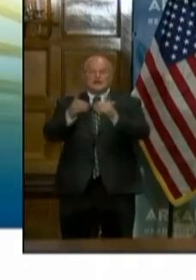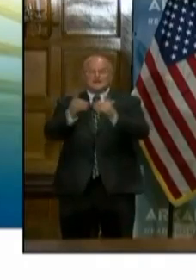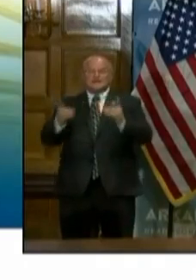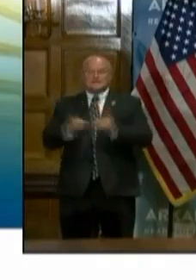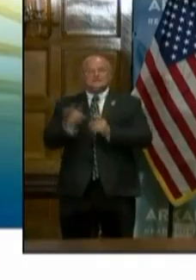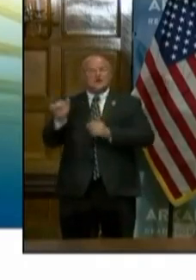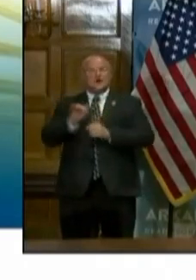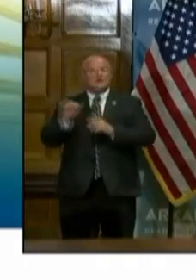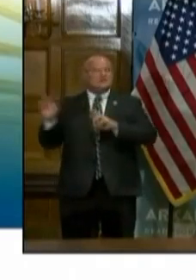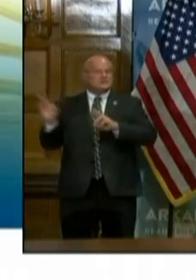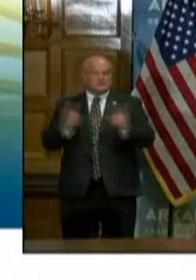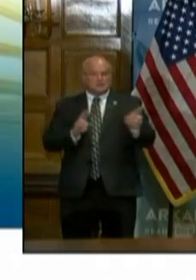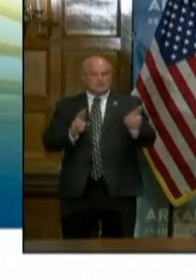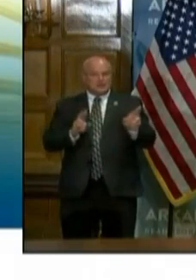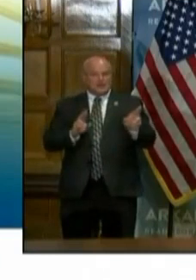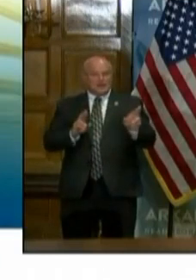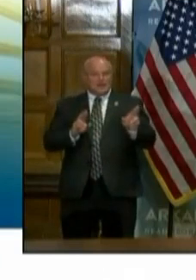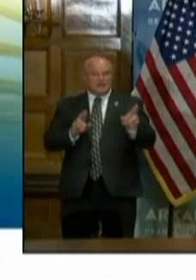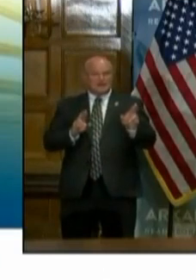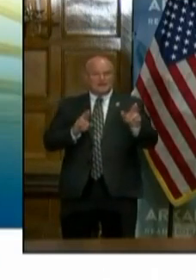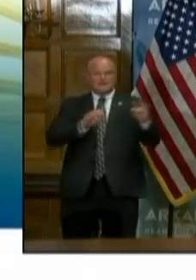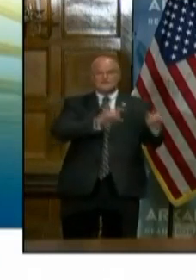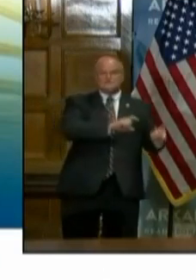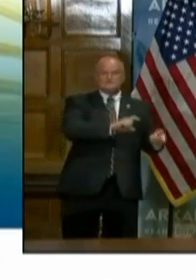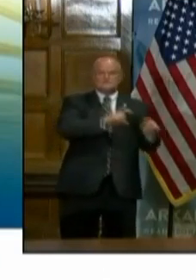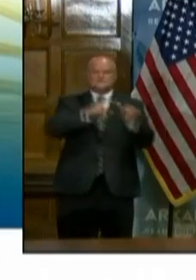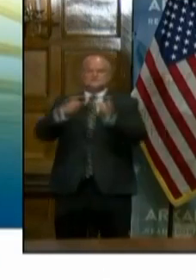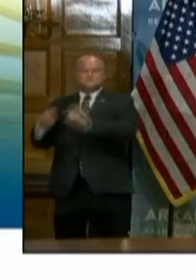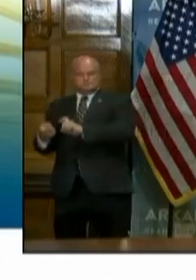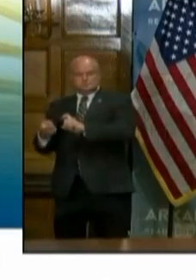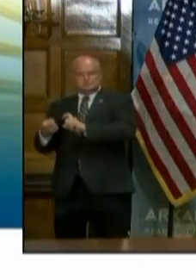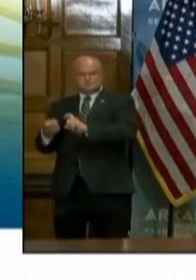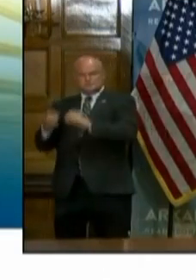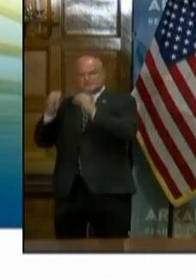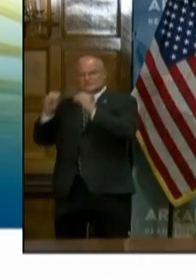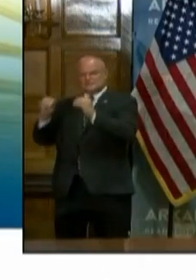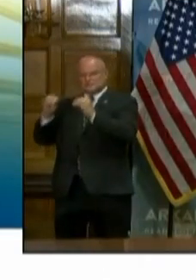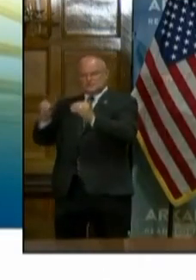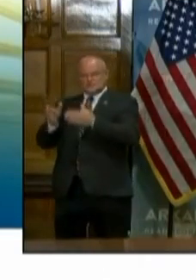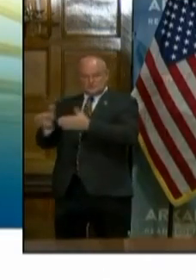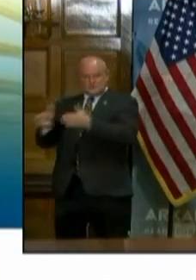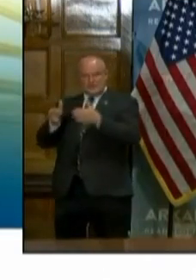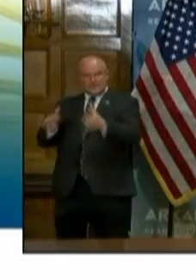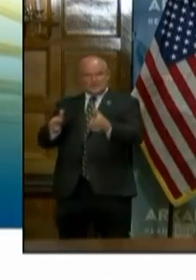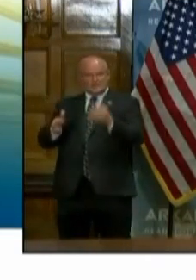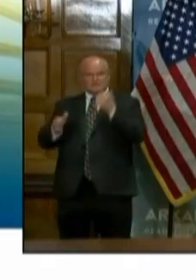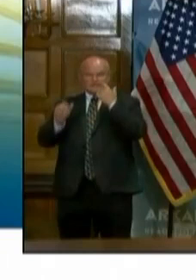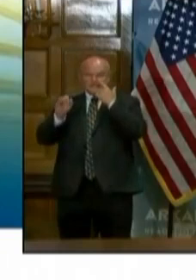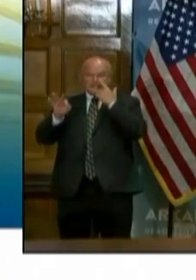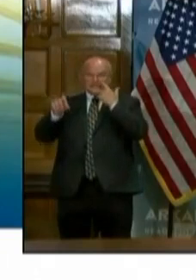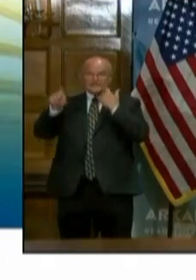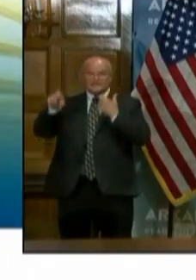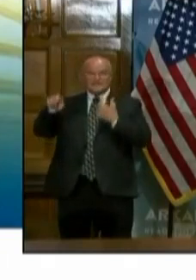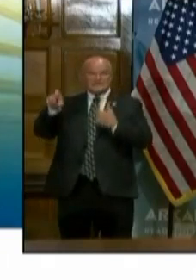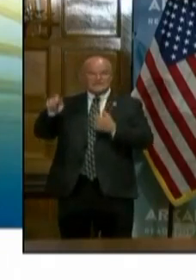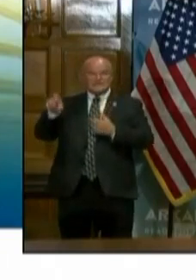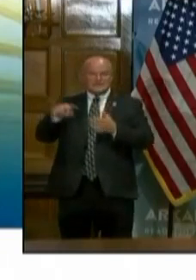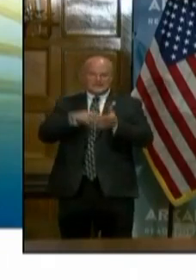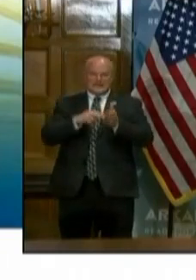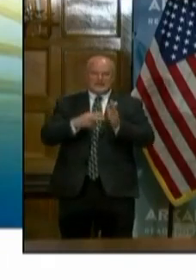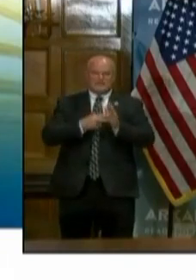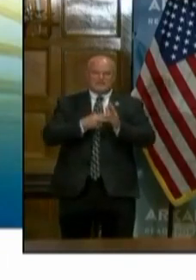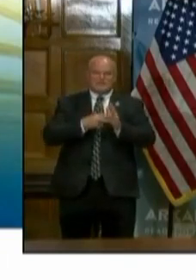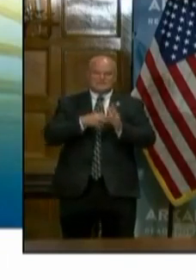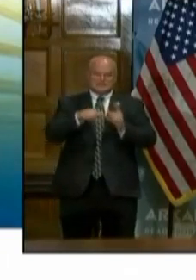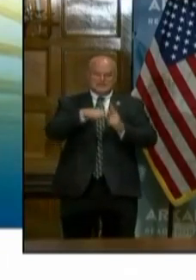must also be prepared to shift to other instructional delivery methods should the need arise. And of course that means when